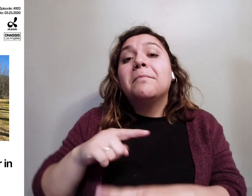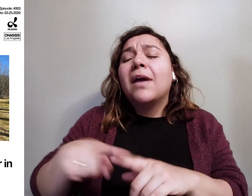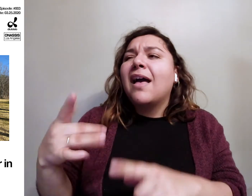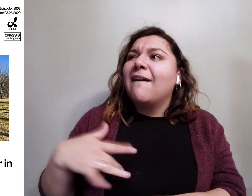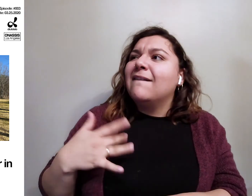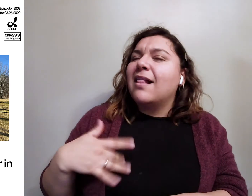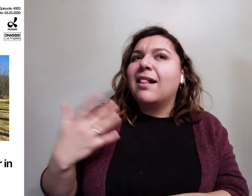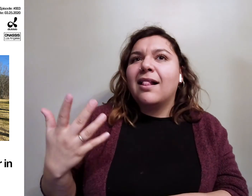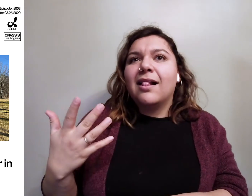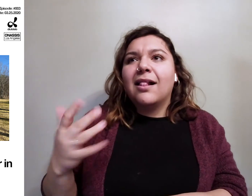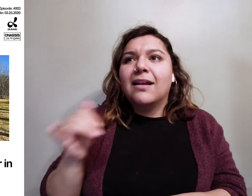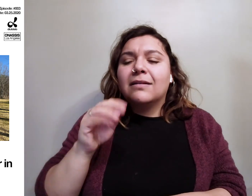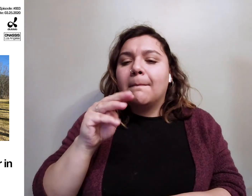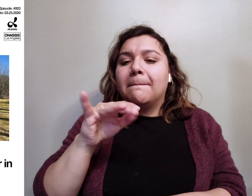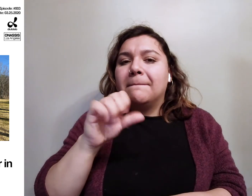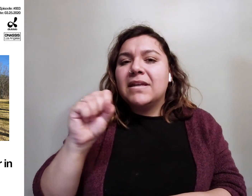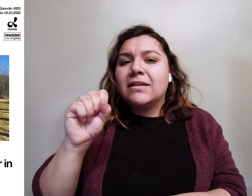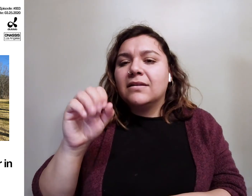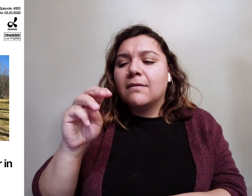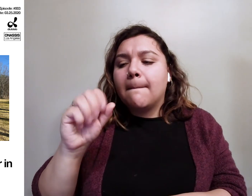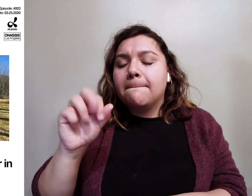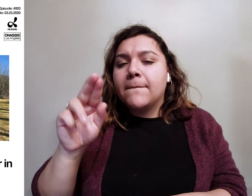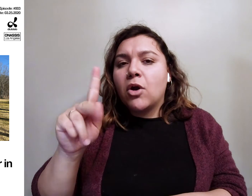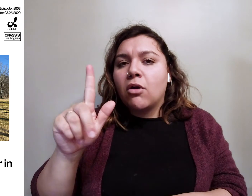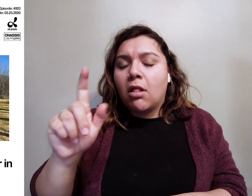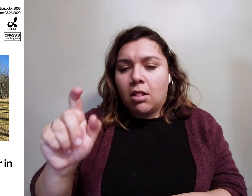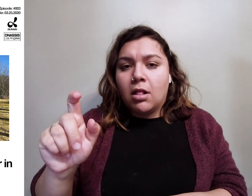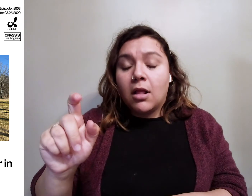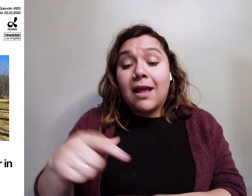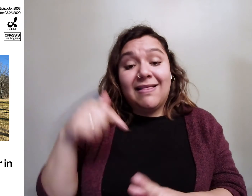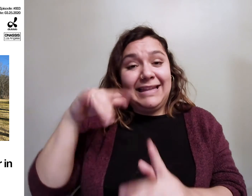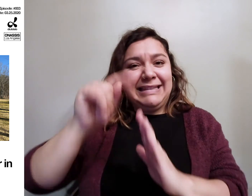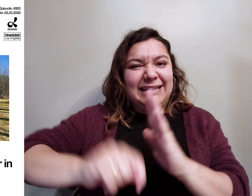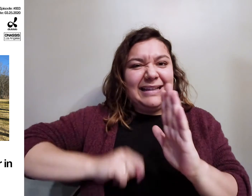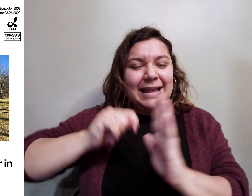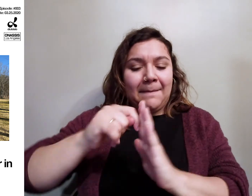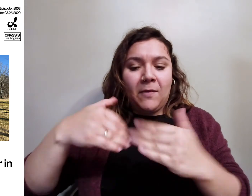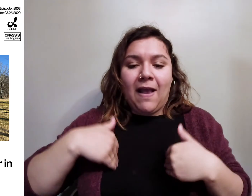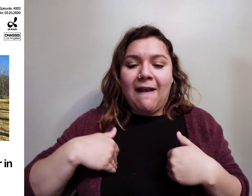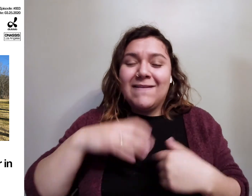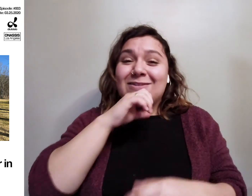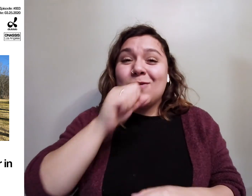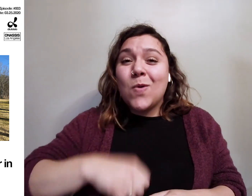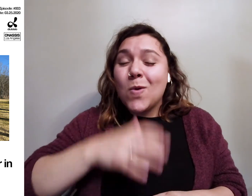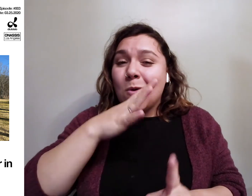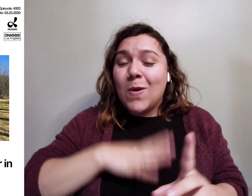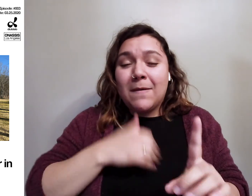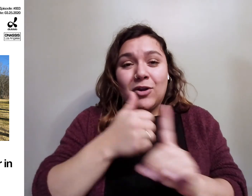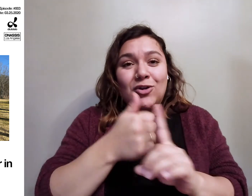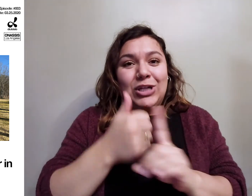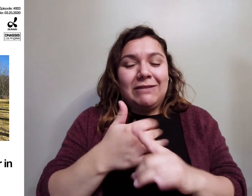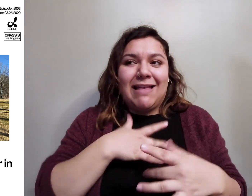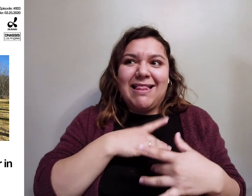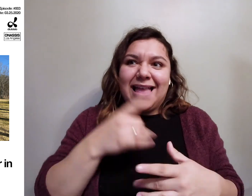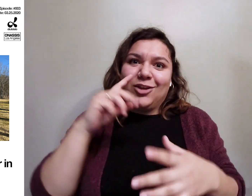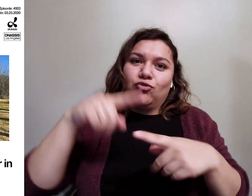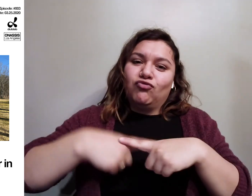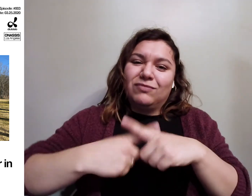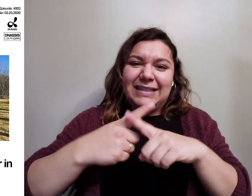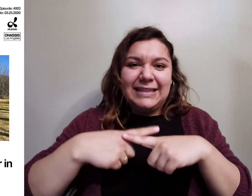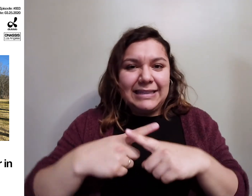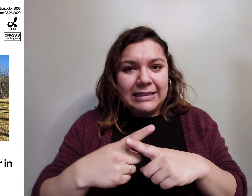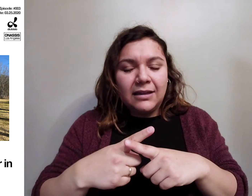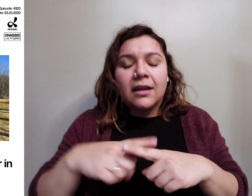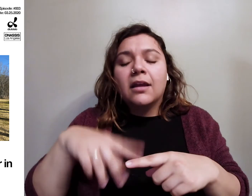solve these epic mysteries. It makes you feel as if the world gets on a scale that you can handle. I can handle this. I